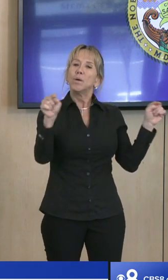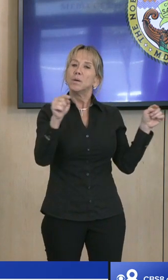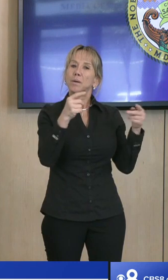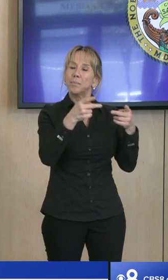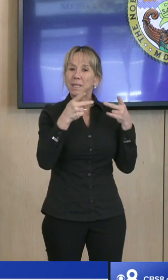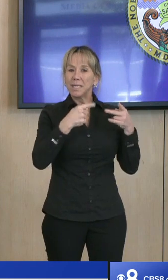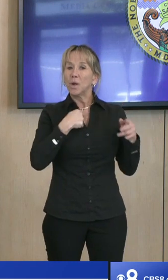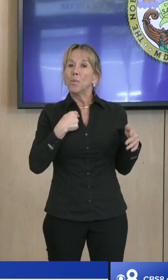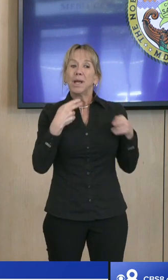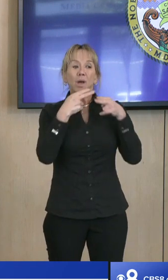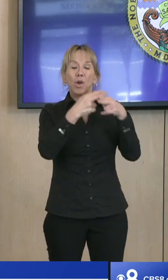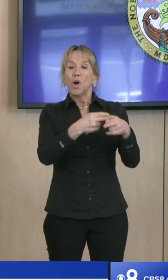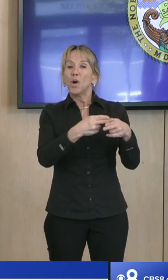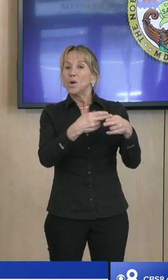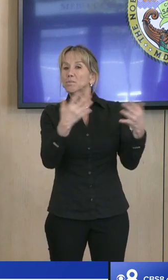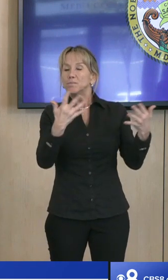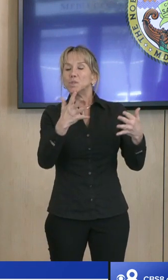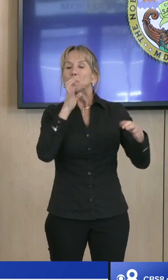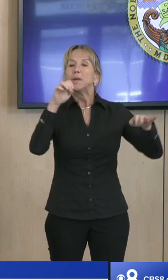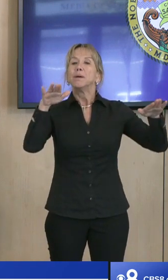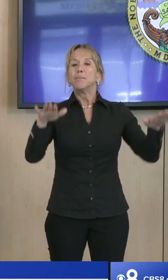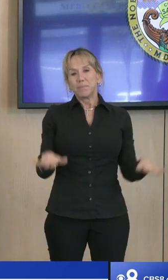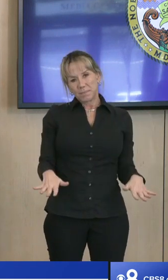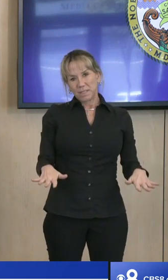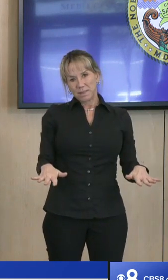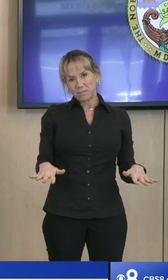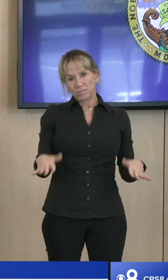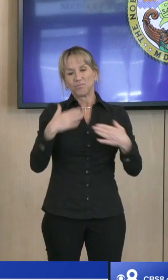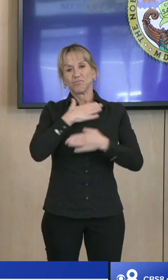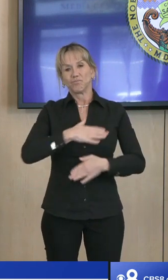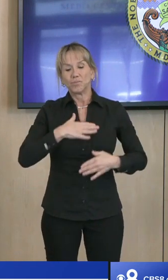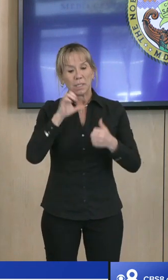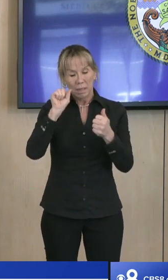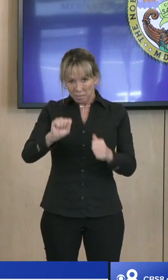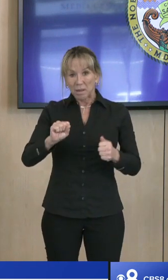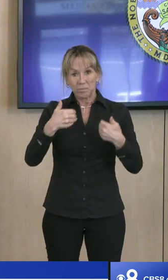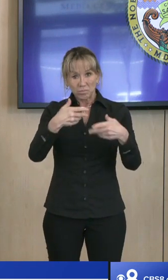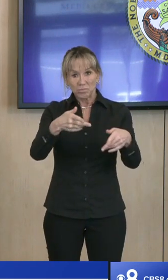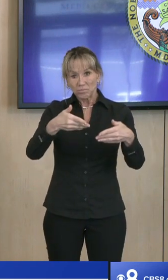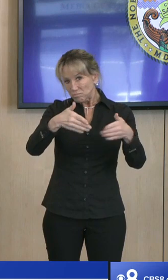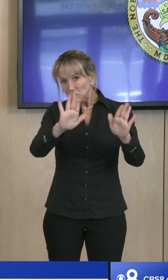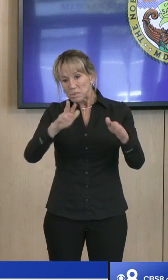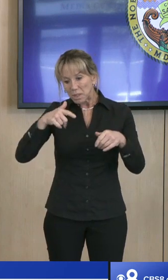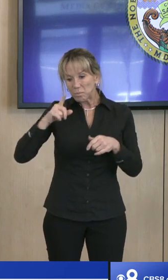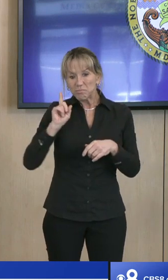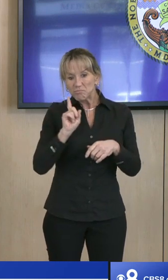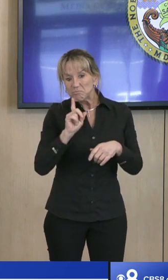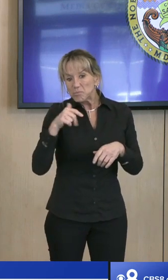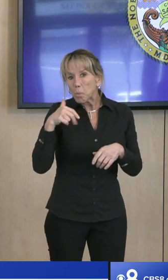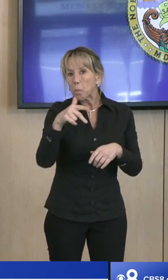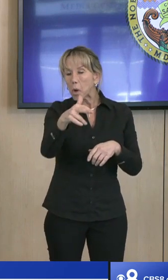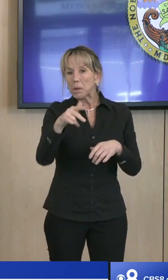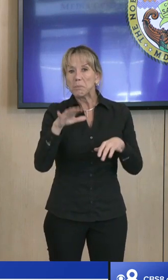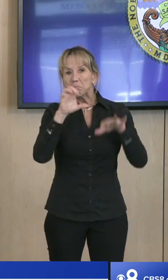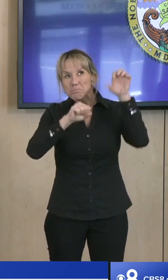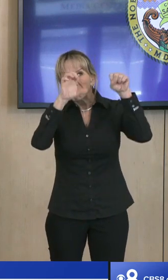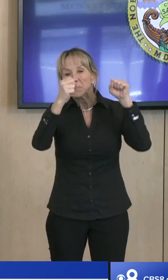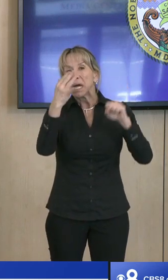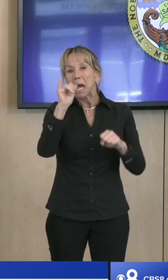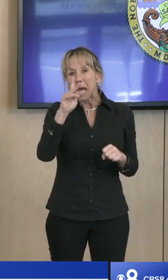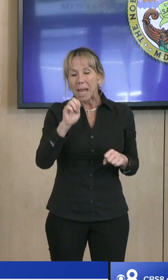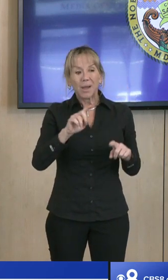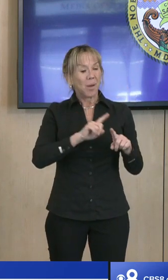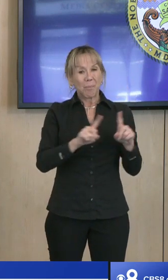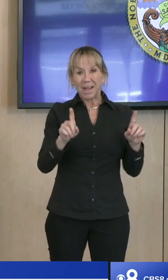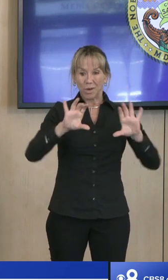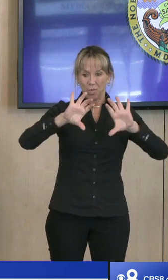to passive recreation. This is walking, this is hiking. You can do these types of things, but issues like basketball,